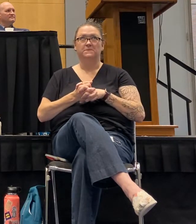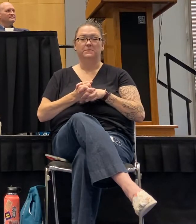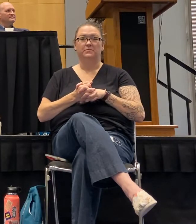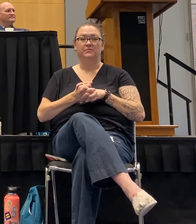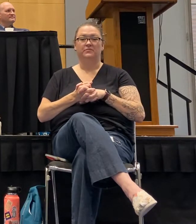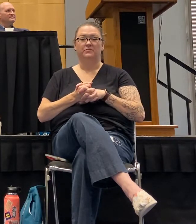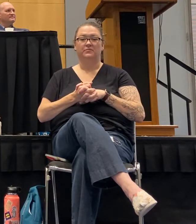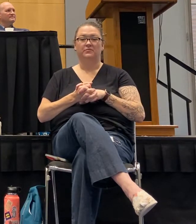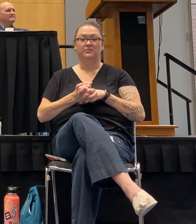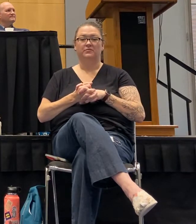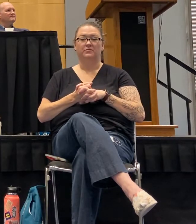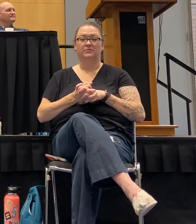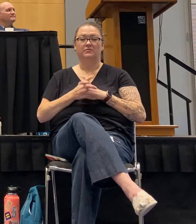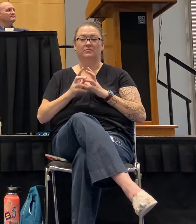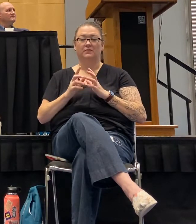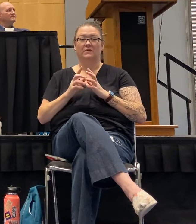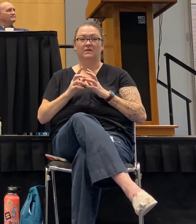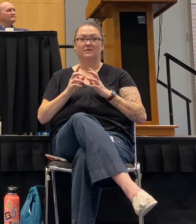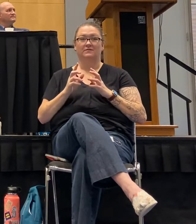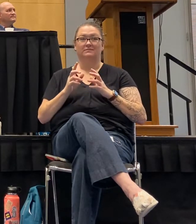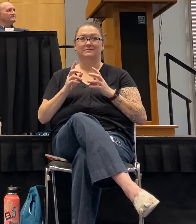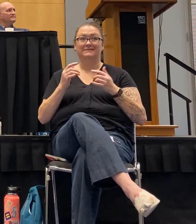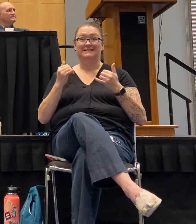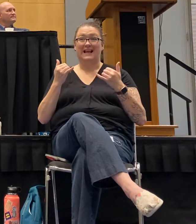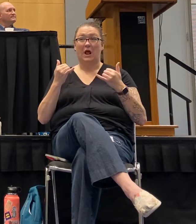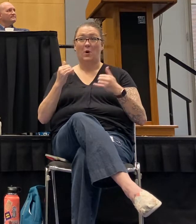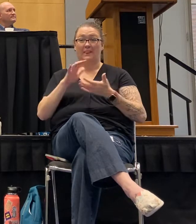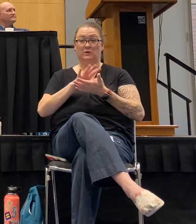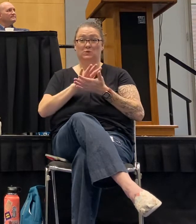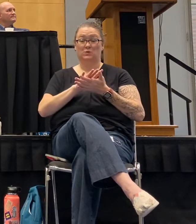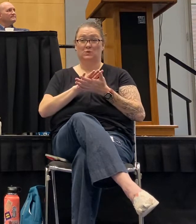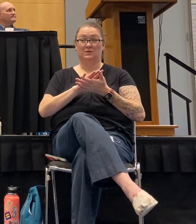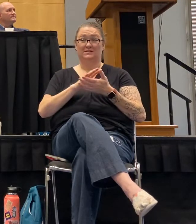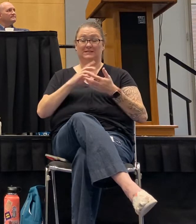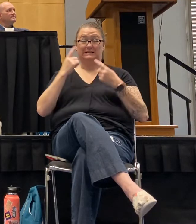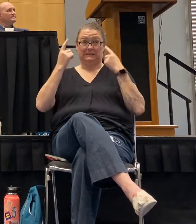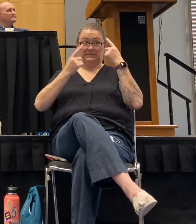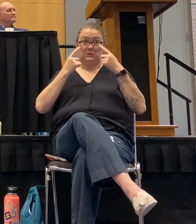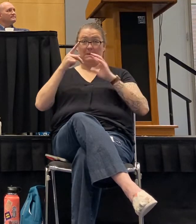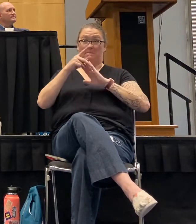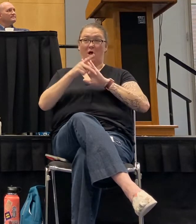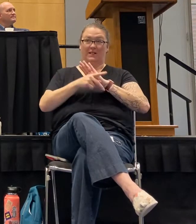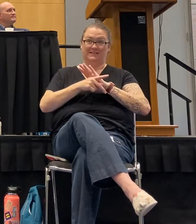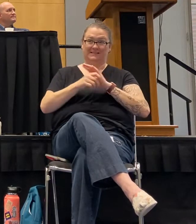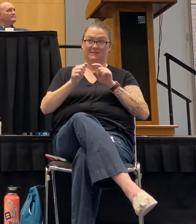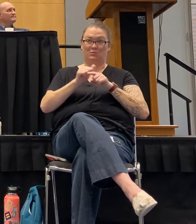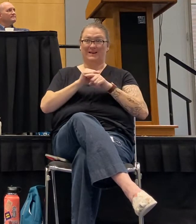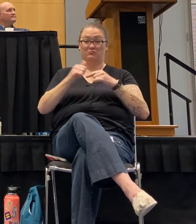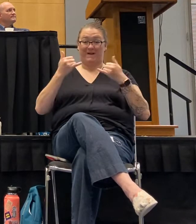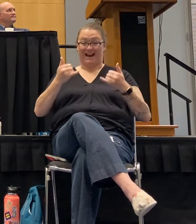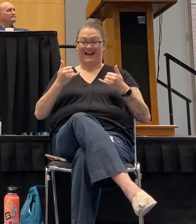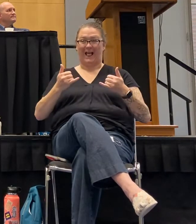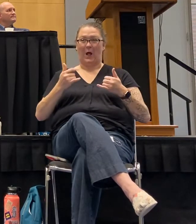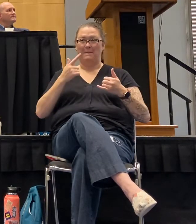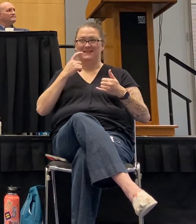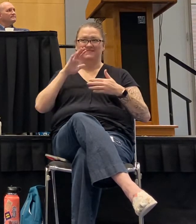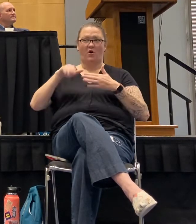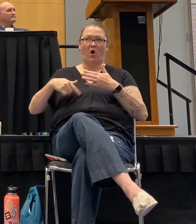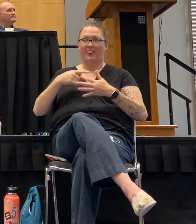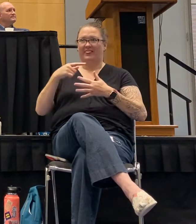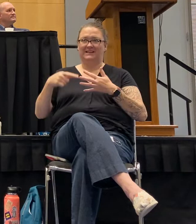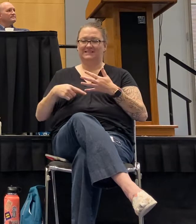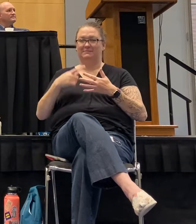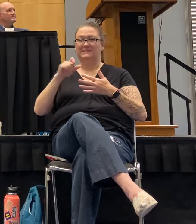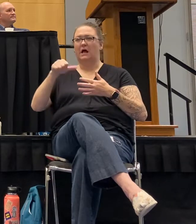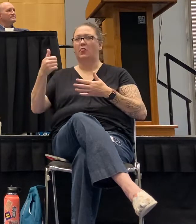the institution currently is reconsidering its policies and practices. And I think that when other institutions